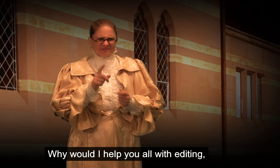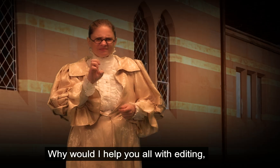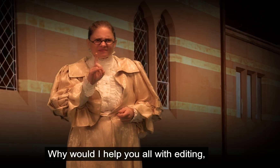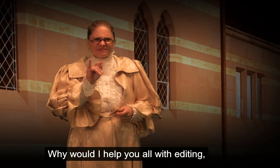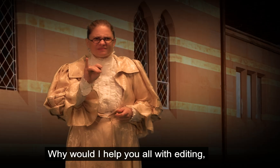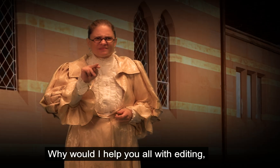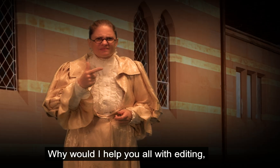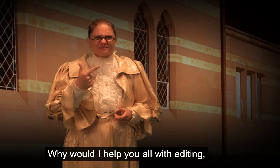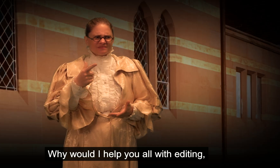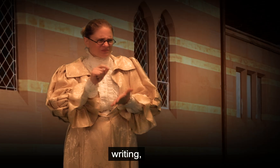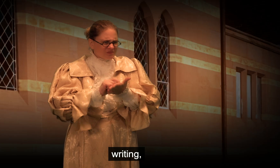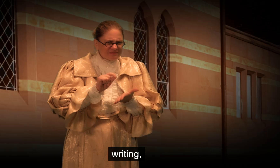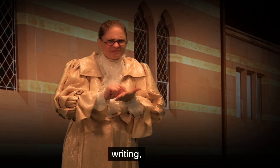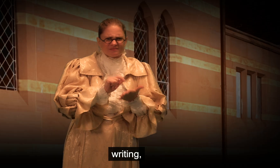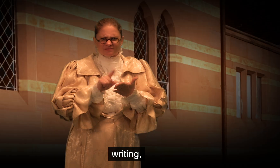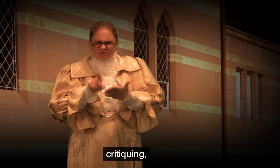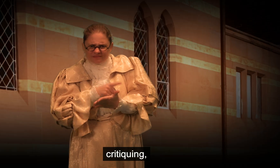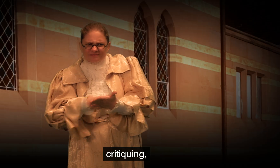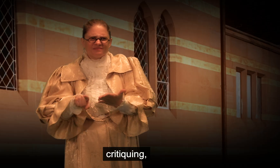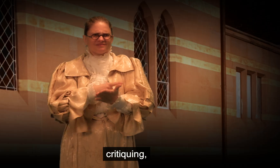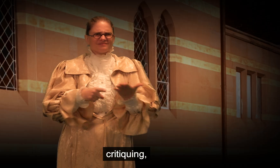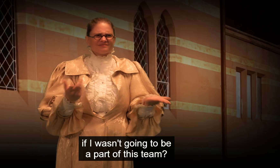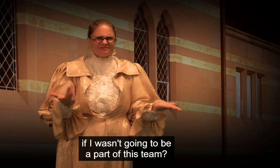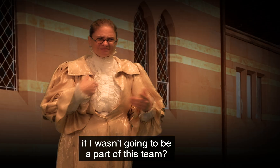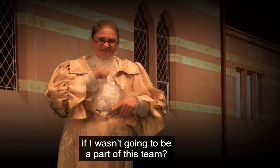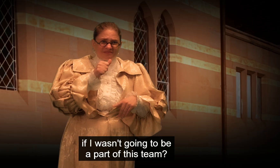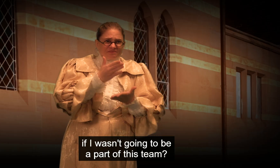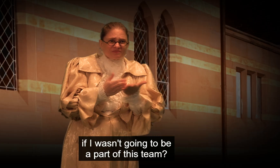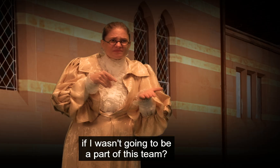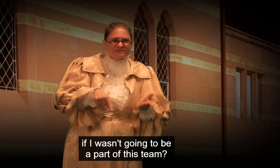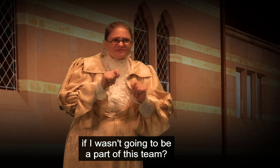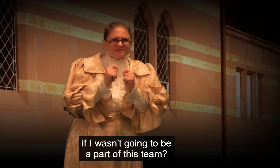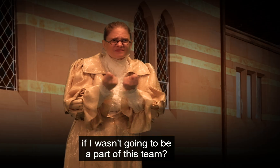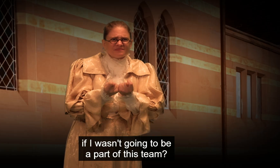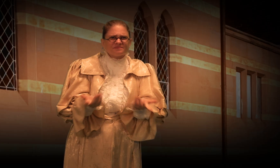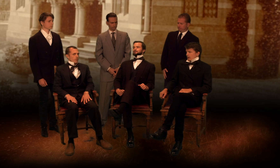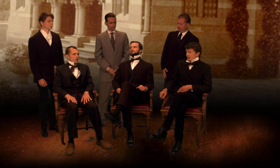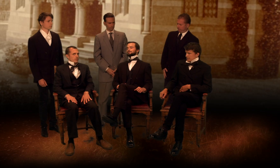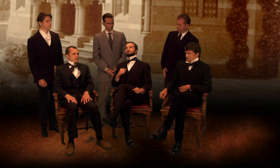editing, writing, critiquing, if I wasn't going to be a part of this team?